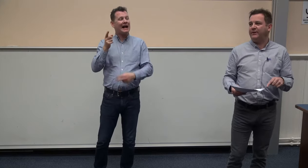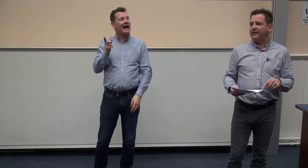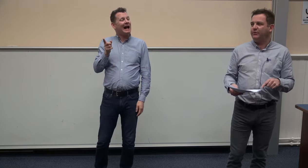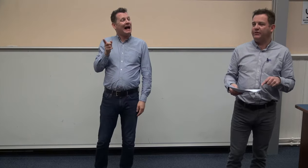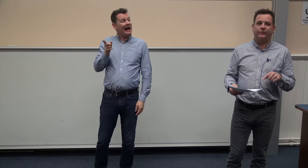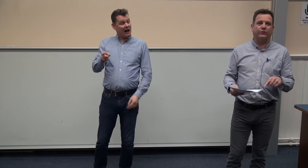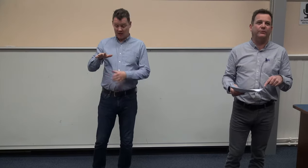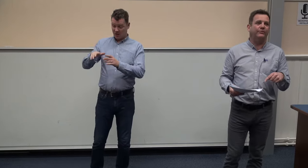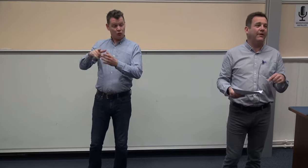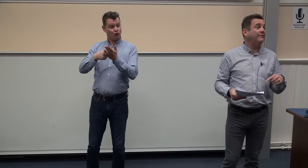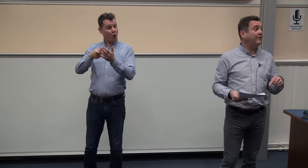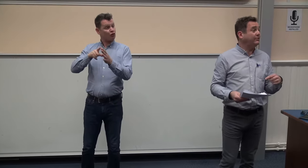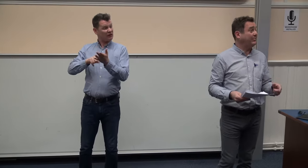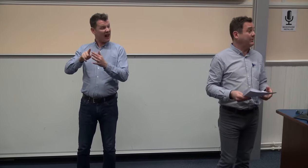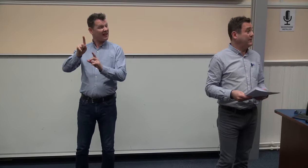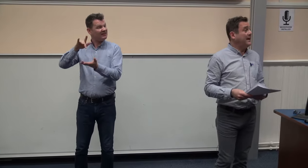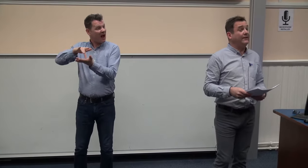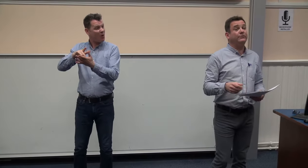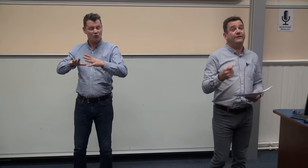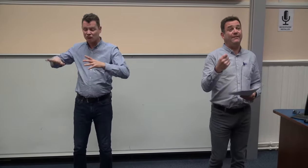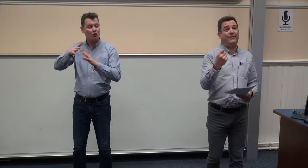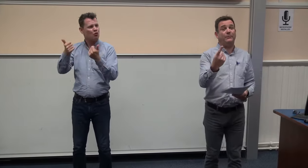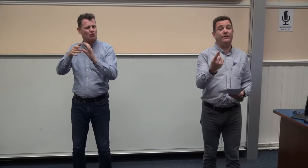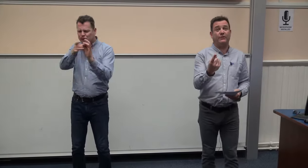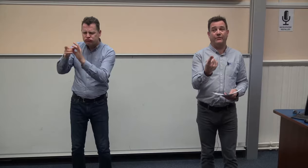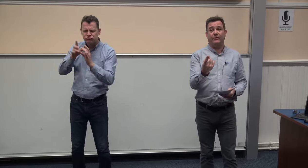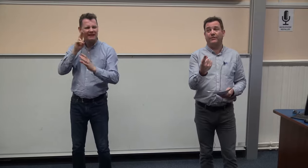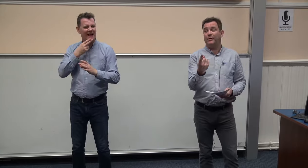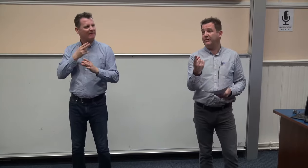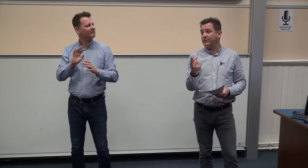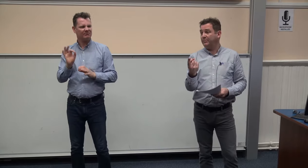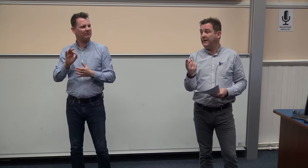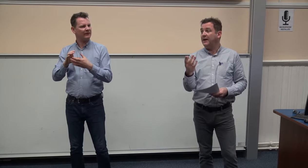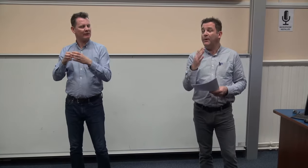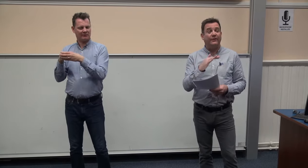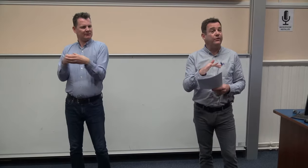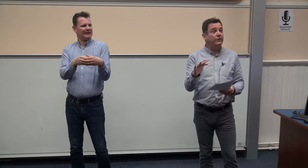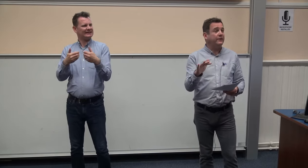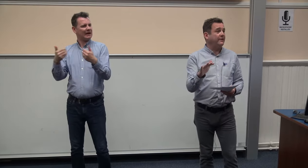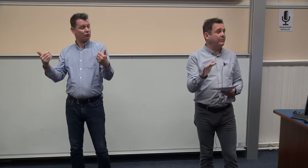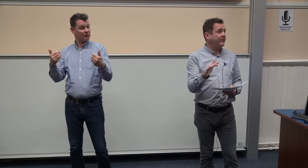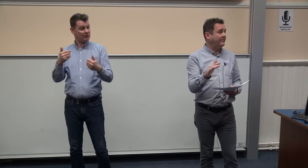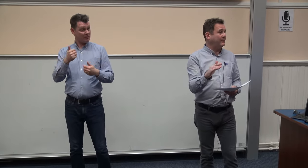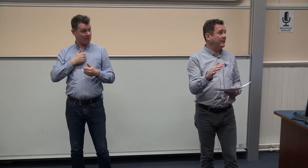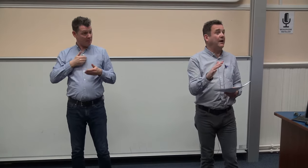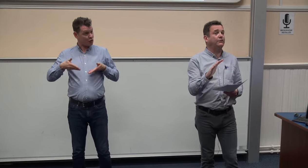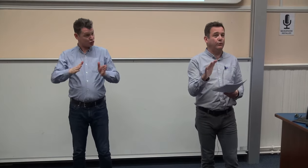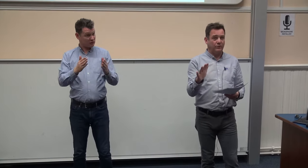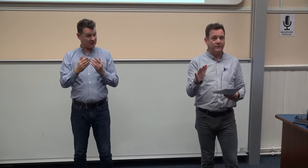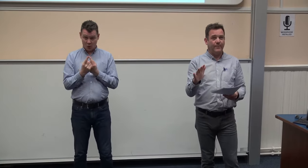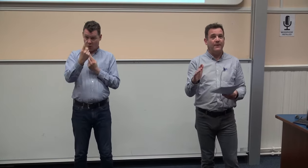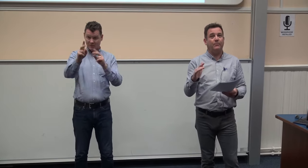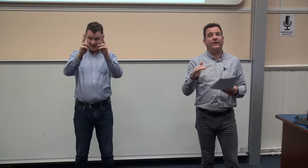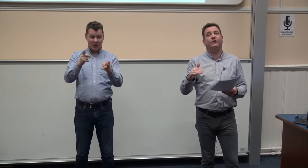engage with that community at all, and it was very, very separate. And there was a deaf family across the road from where I grew up, and we had no connection with that family at